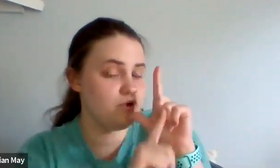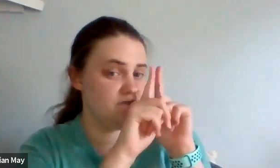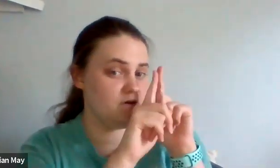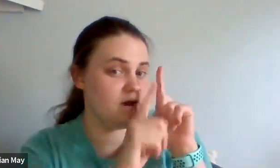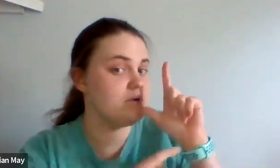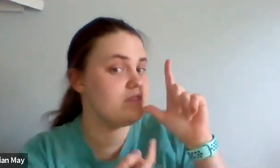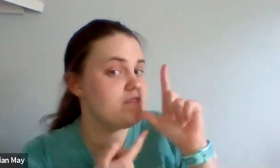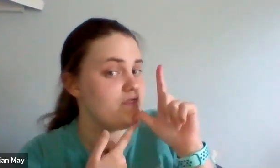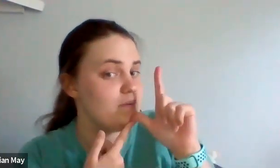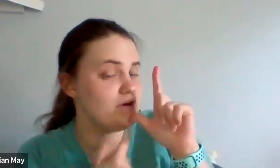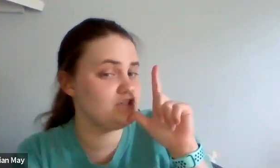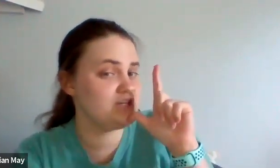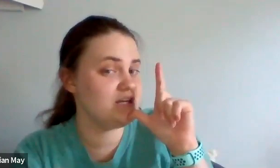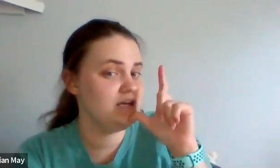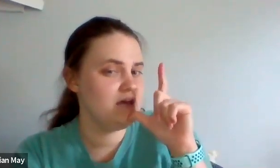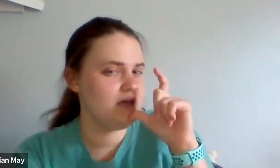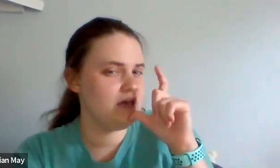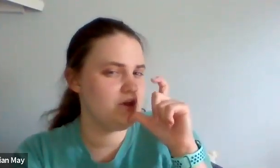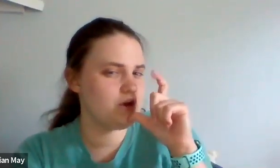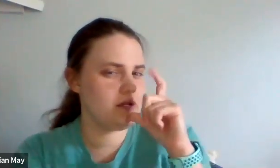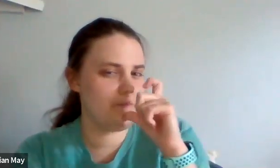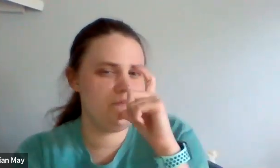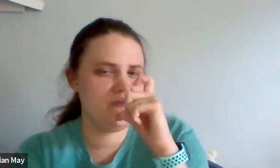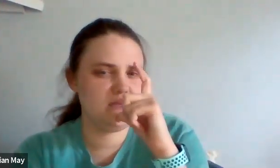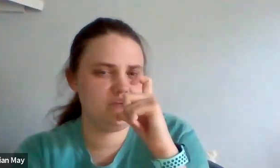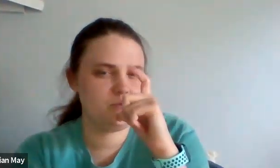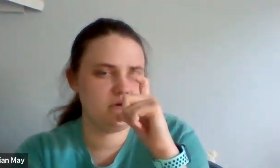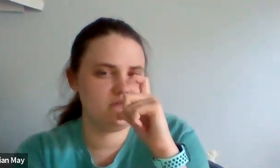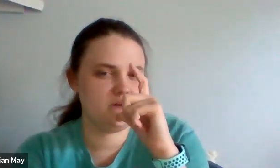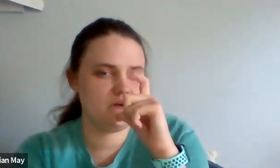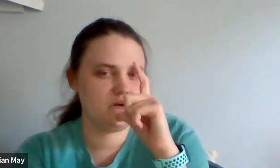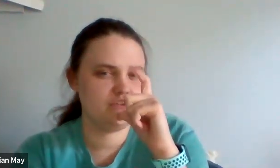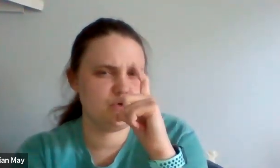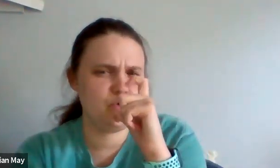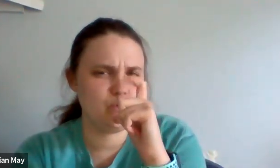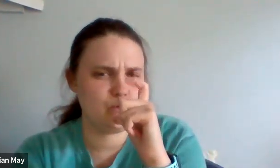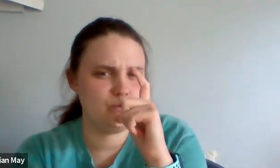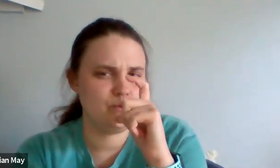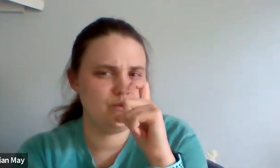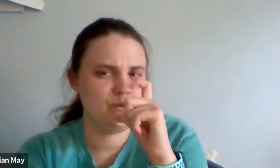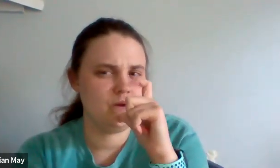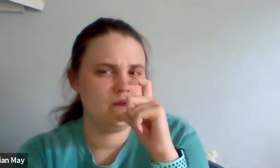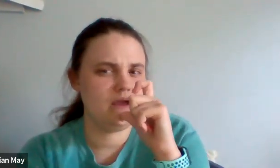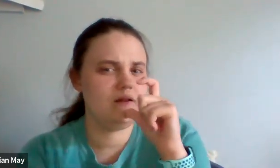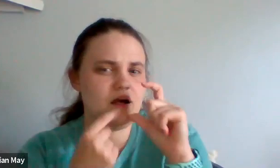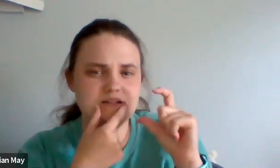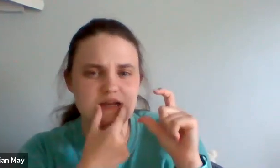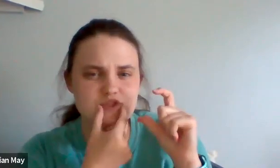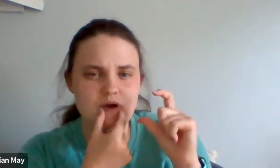pointer finger up, thumb on your chin, and you're going to bend your pointer finger. So who. And a lot of times you'll